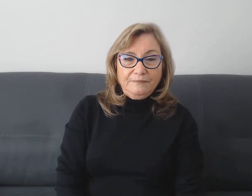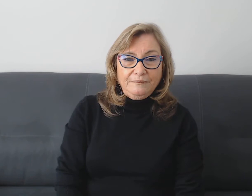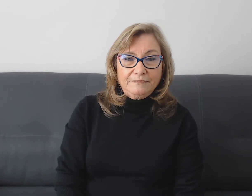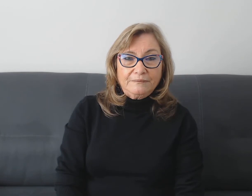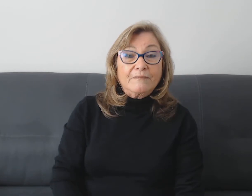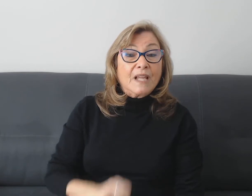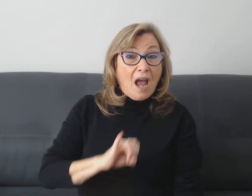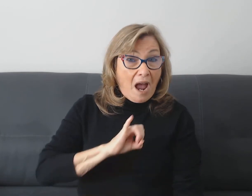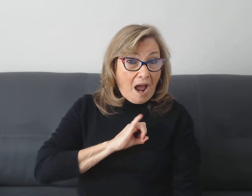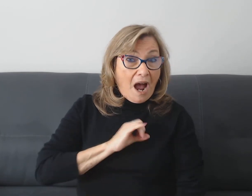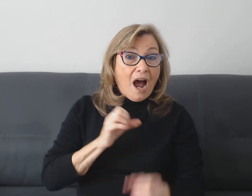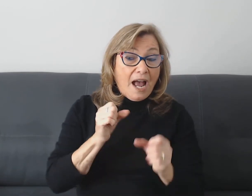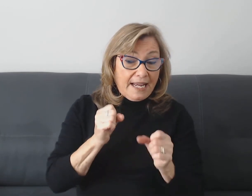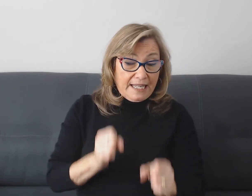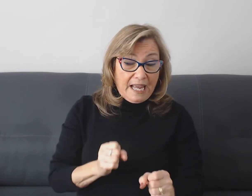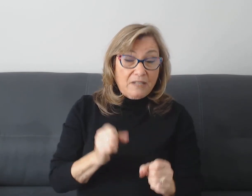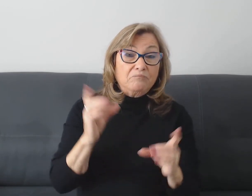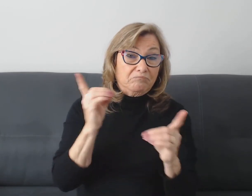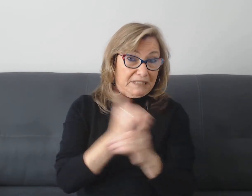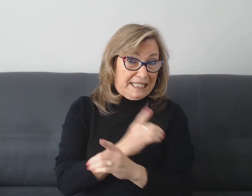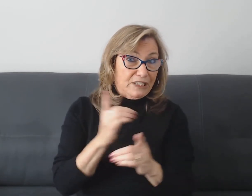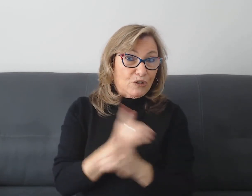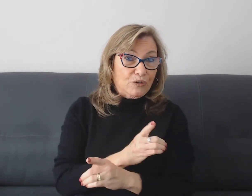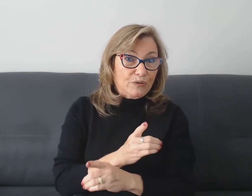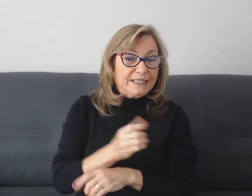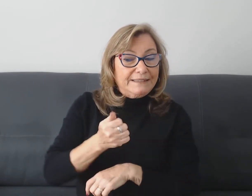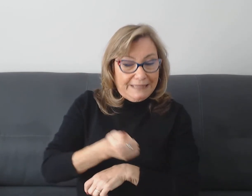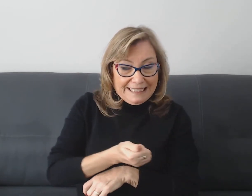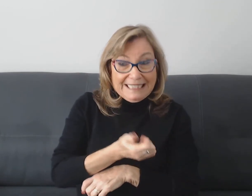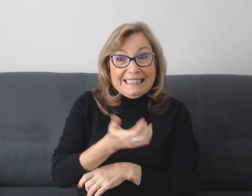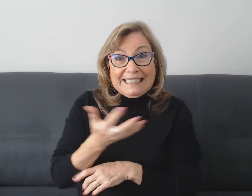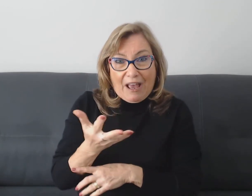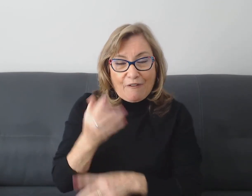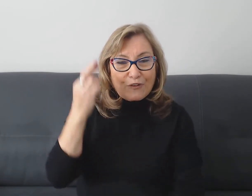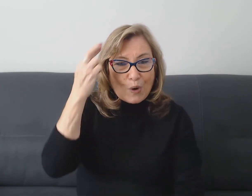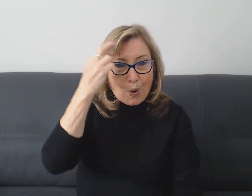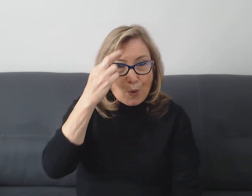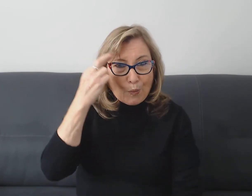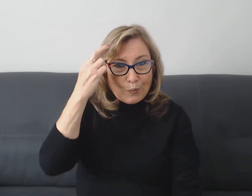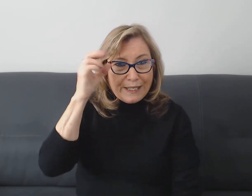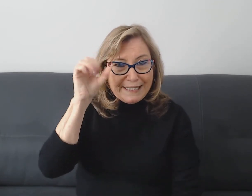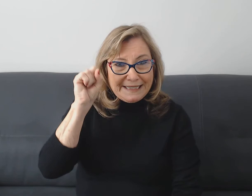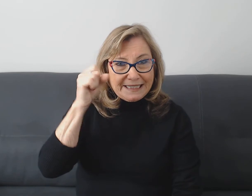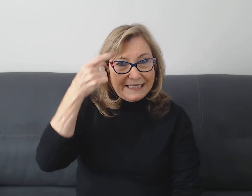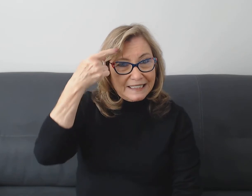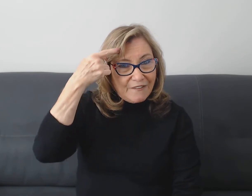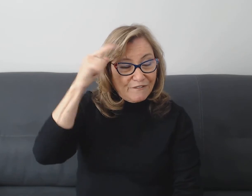I can deduce several reasons for his strange behavior.